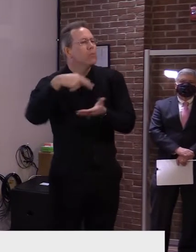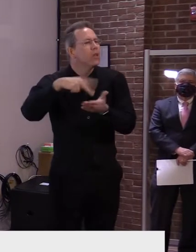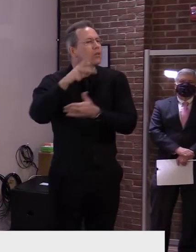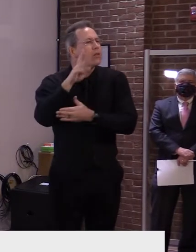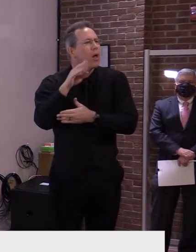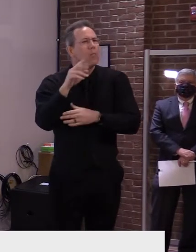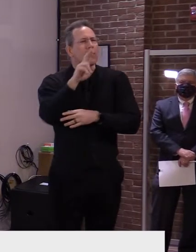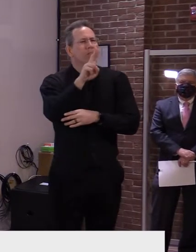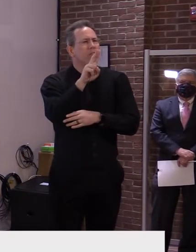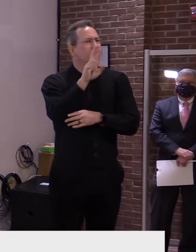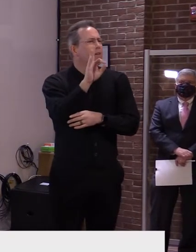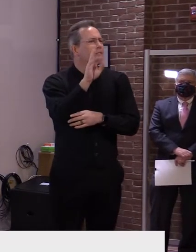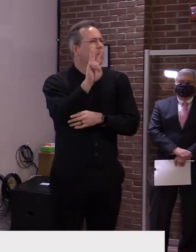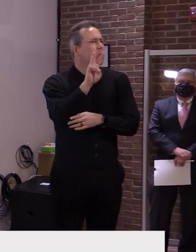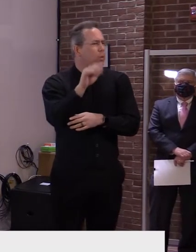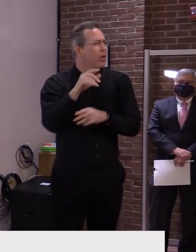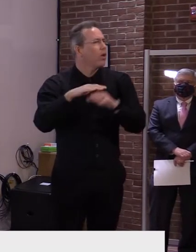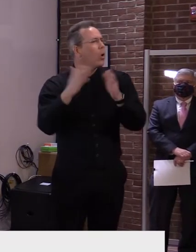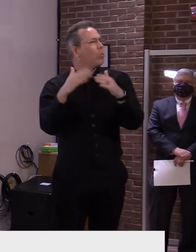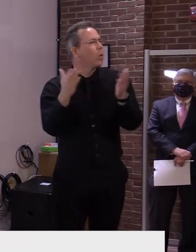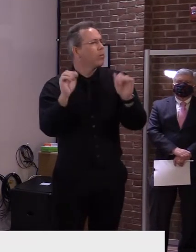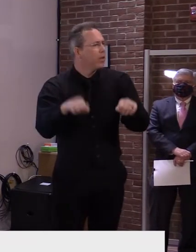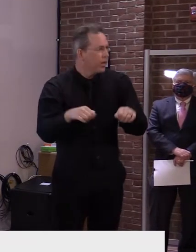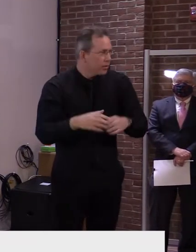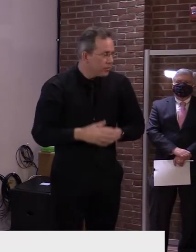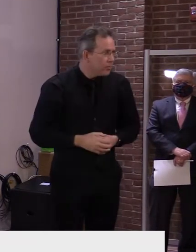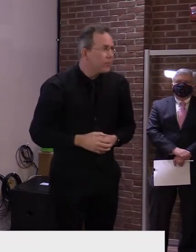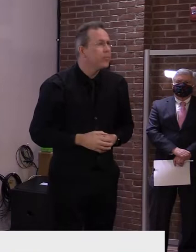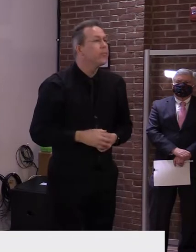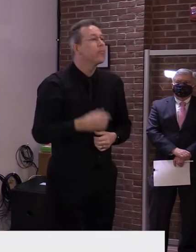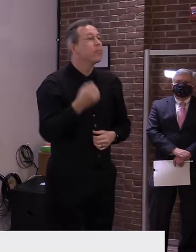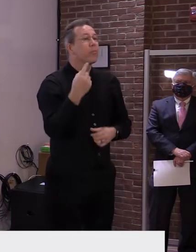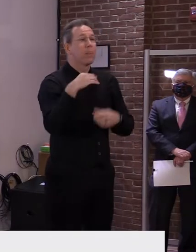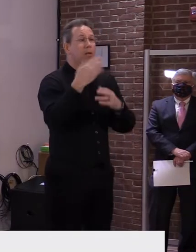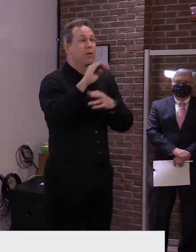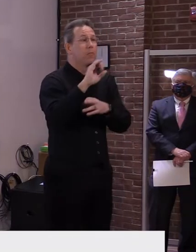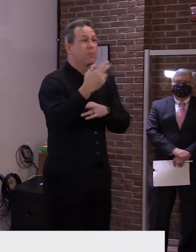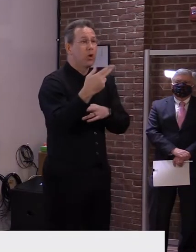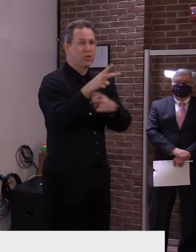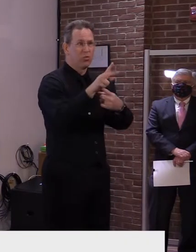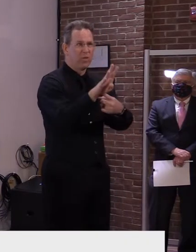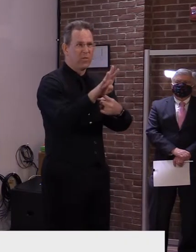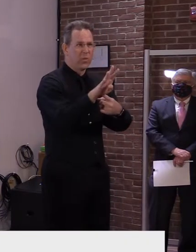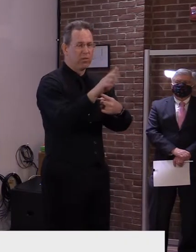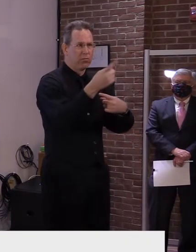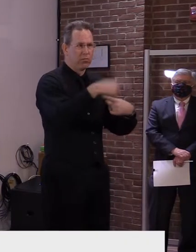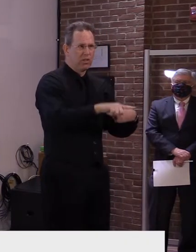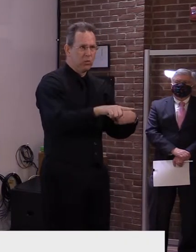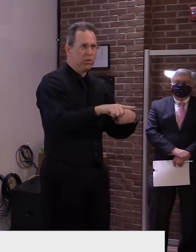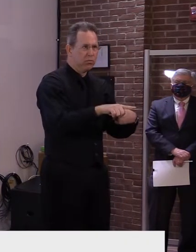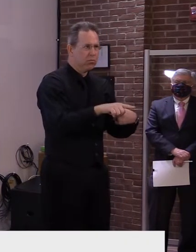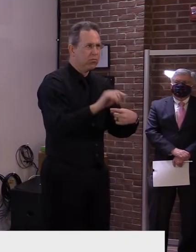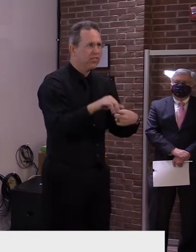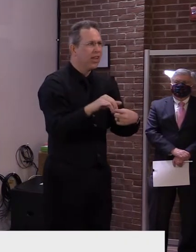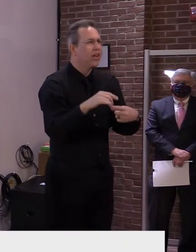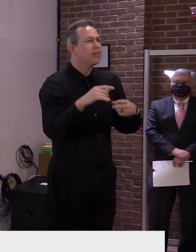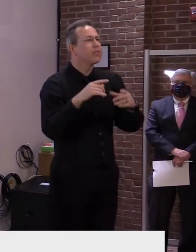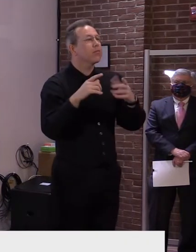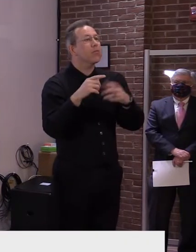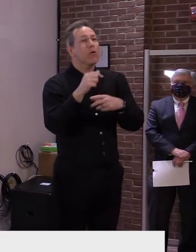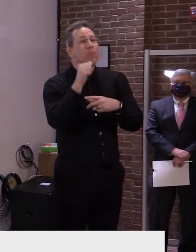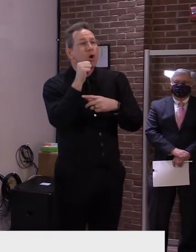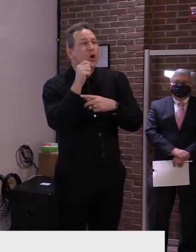clubs like the VFW or American Legion or Elks will fall under the restaurant guidance. This